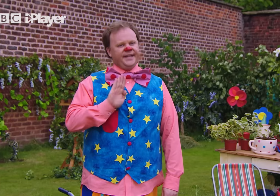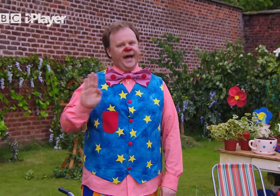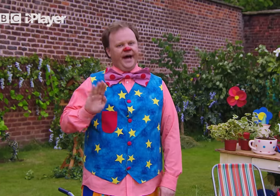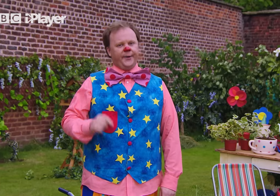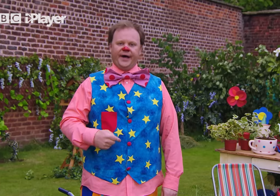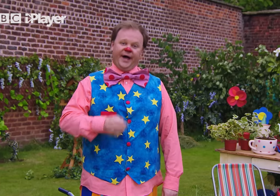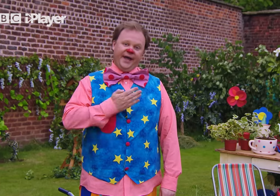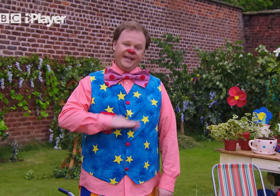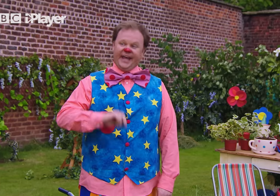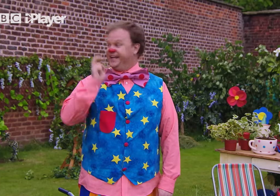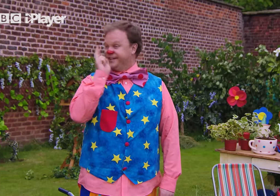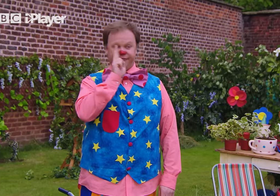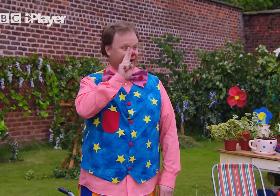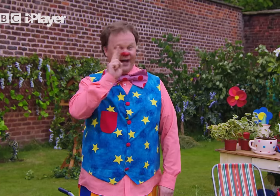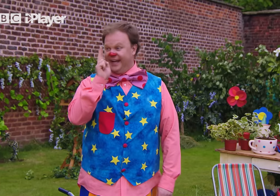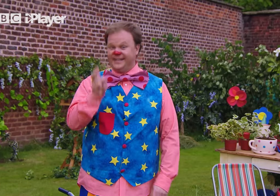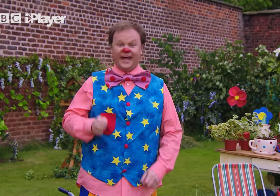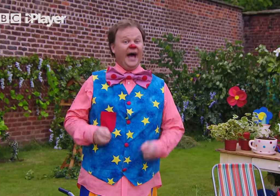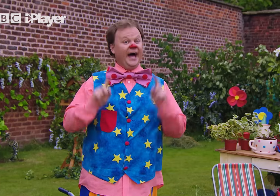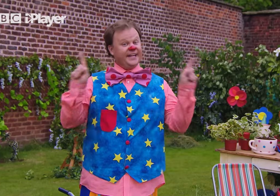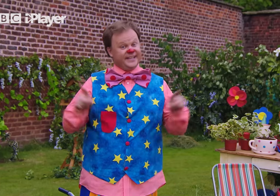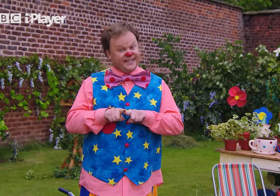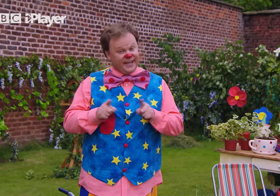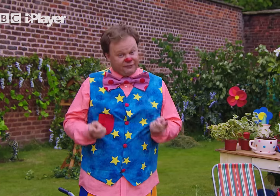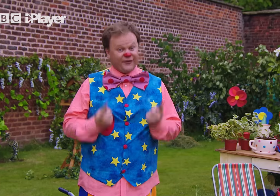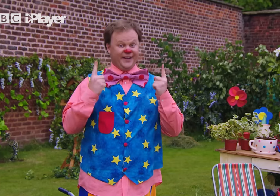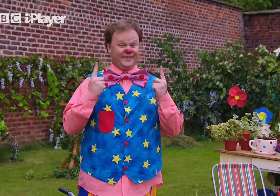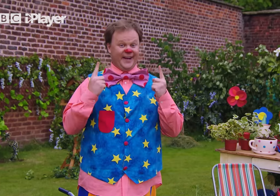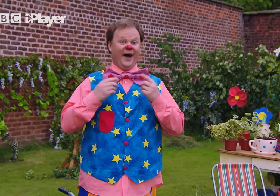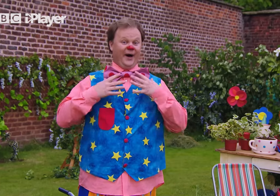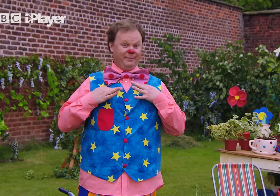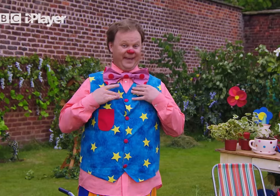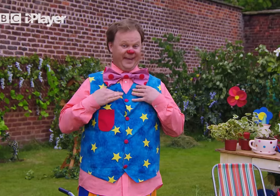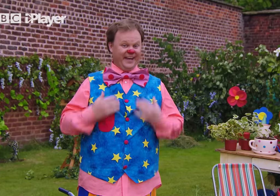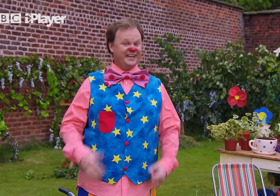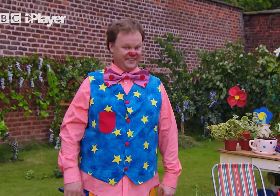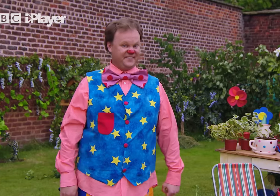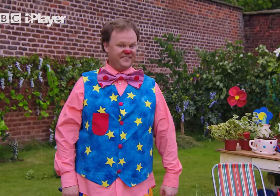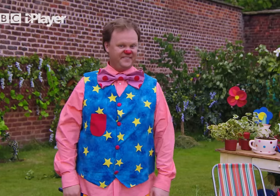No, I need to find a different hobby.